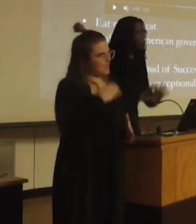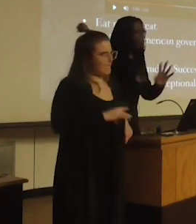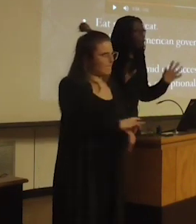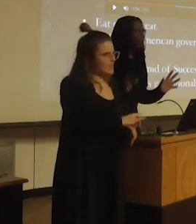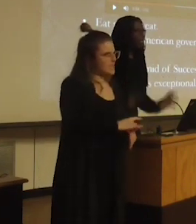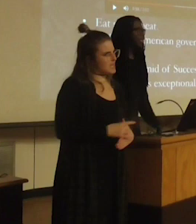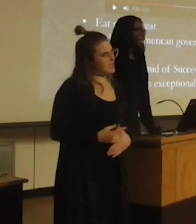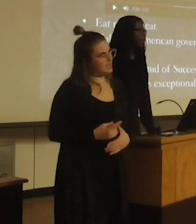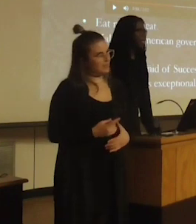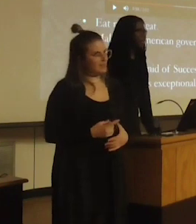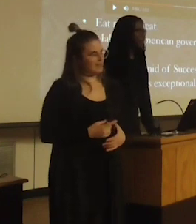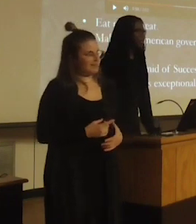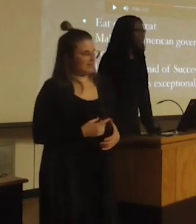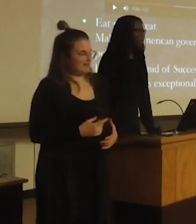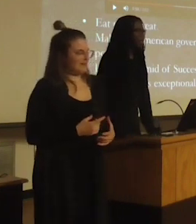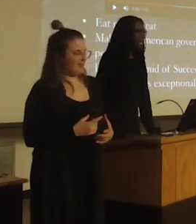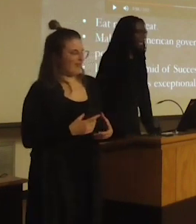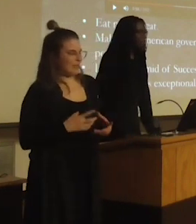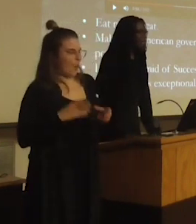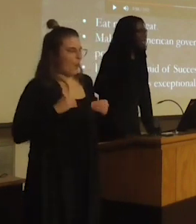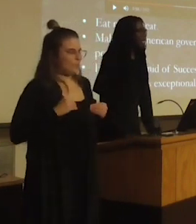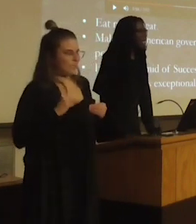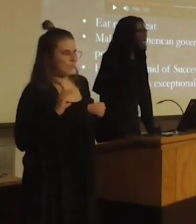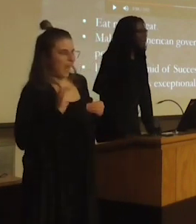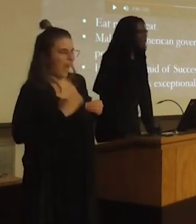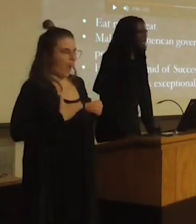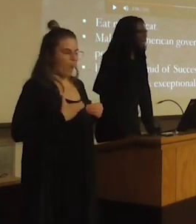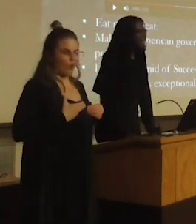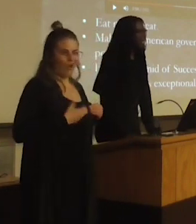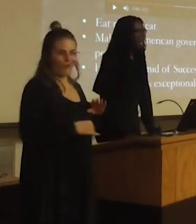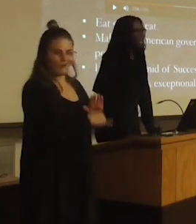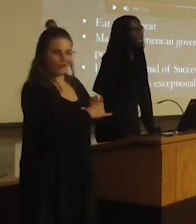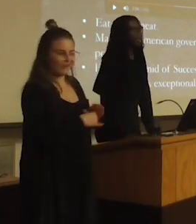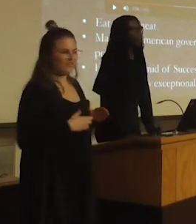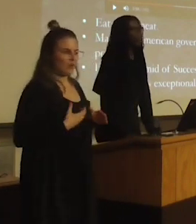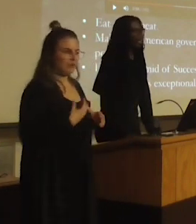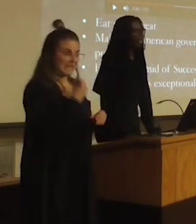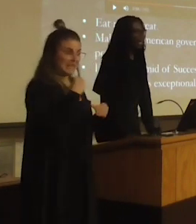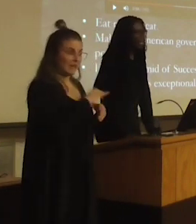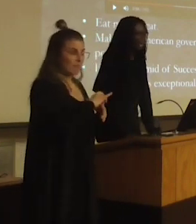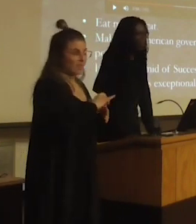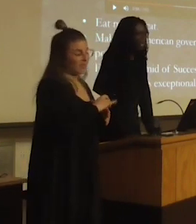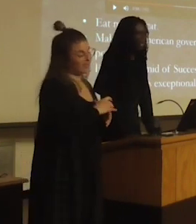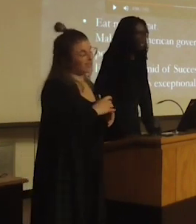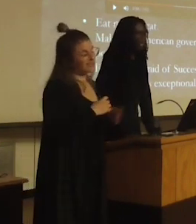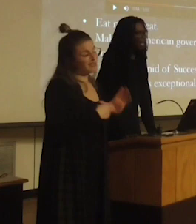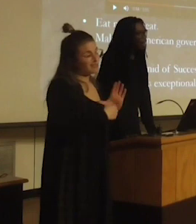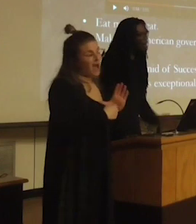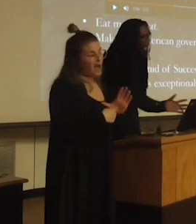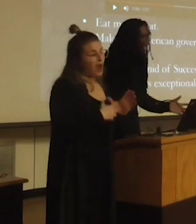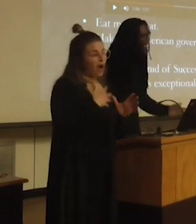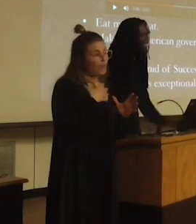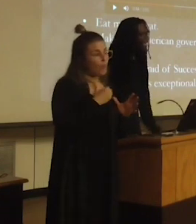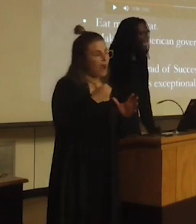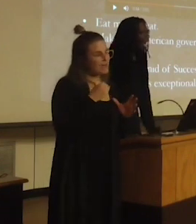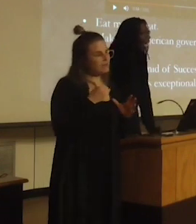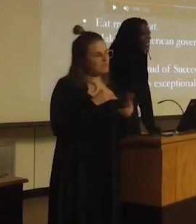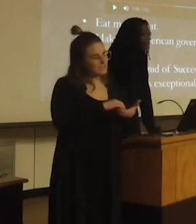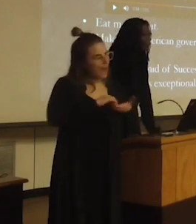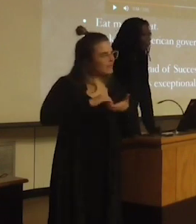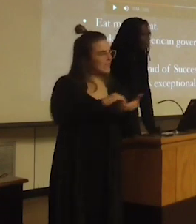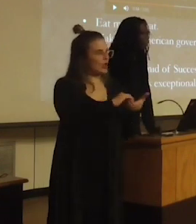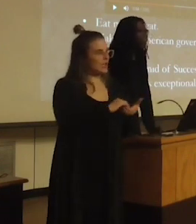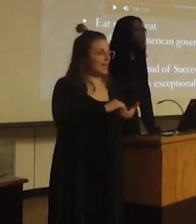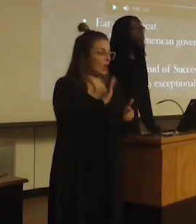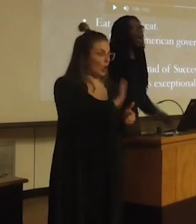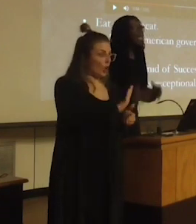of, quote, owning the libs, if you will. So eating meat is definitely a sign of white solidarity in her eyes and in the eyes